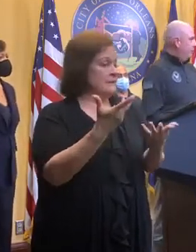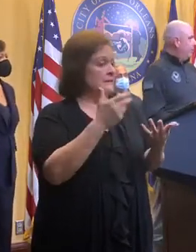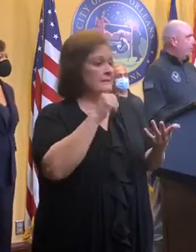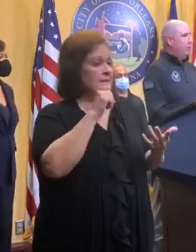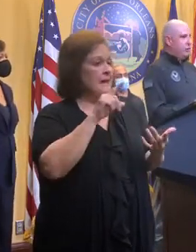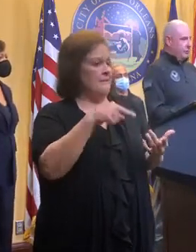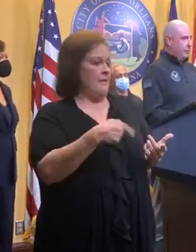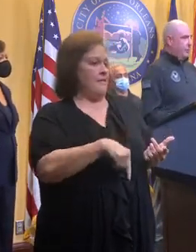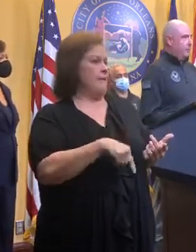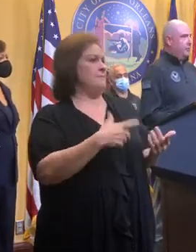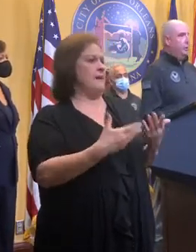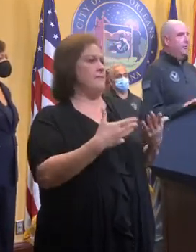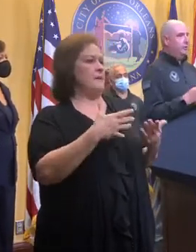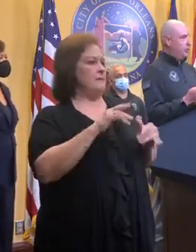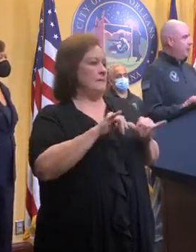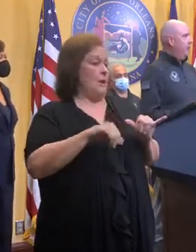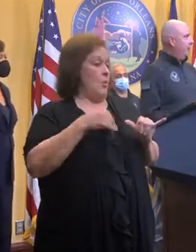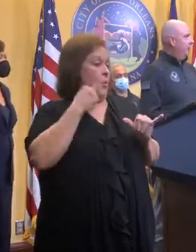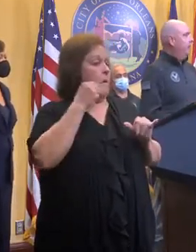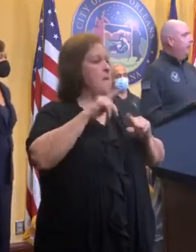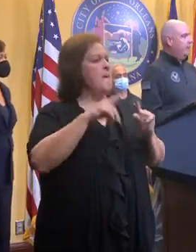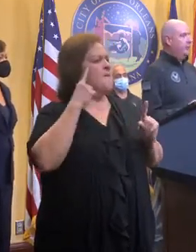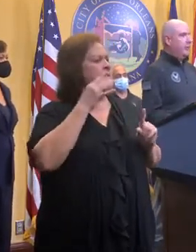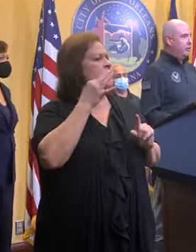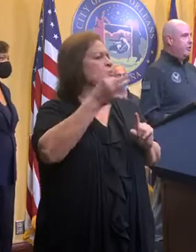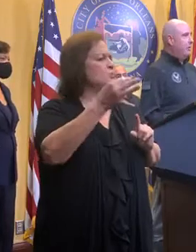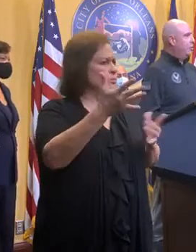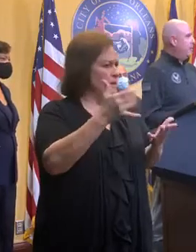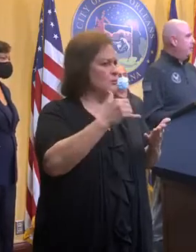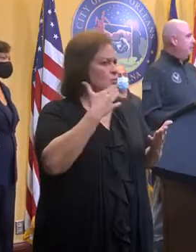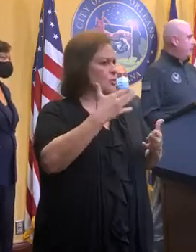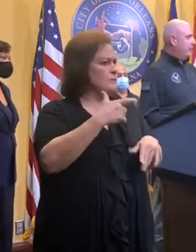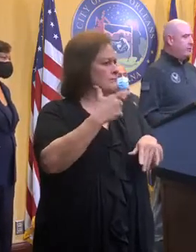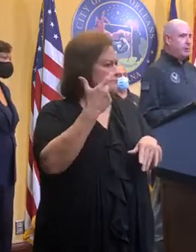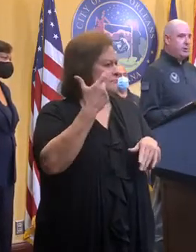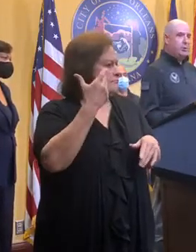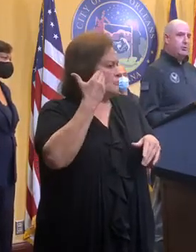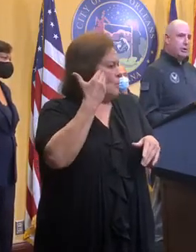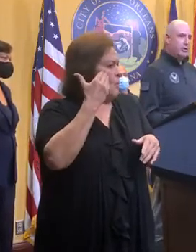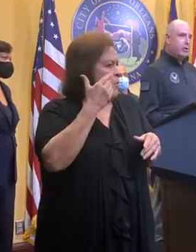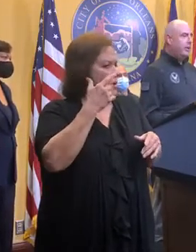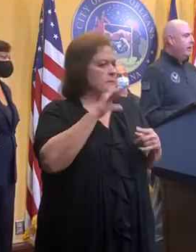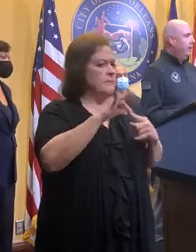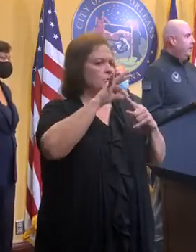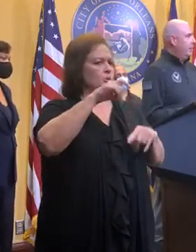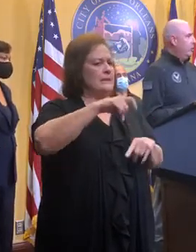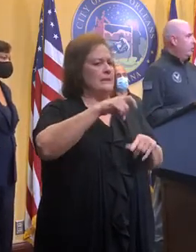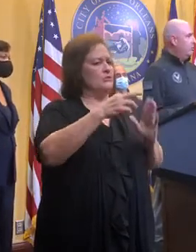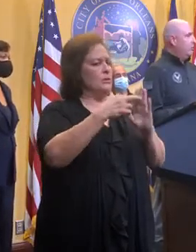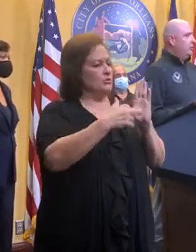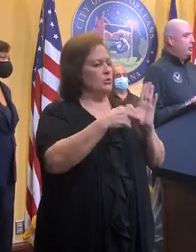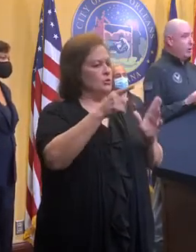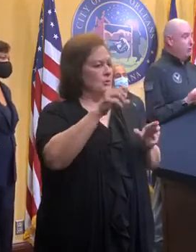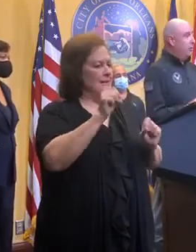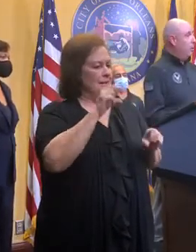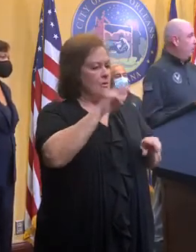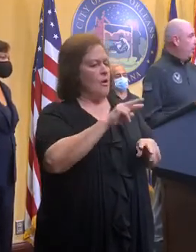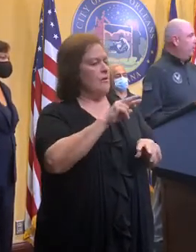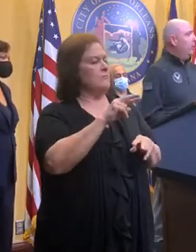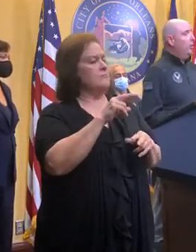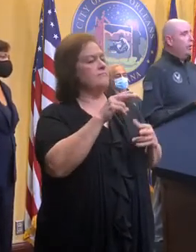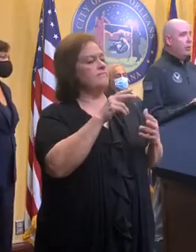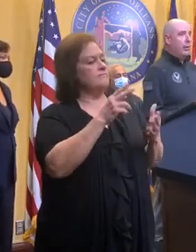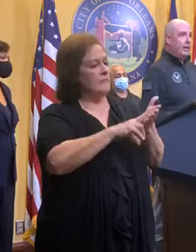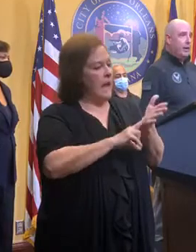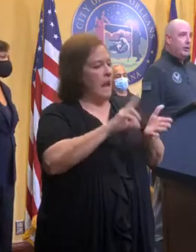necessarily in this storm or in a shelter in place, but in future events, this is a good time to remind people about the Special Needs Registry. They can go to call